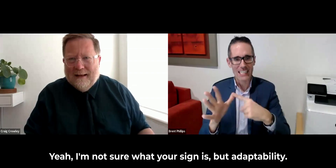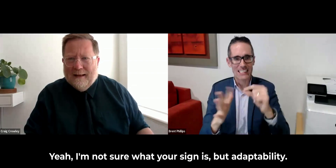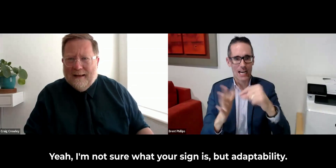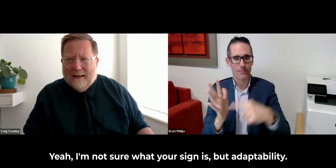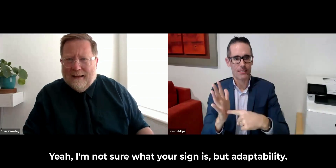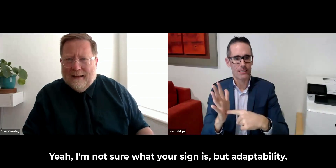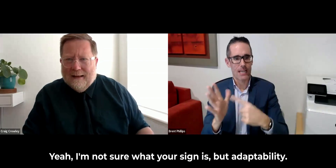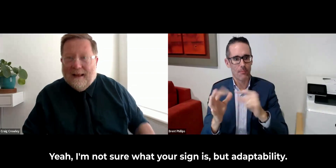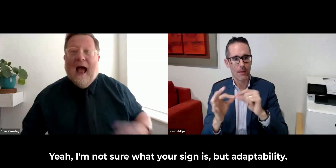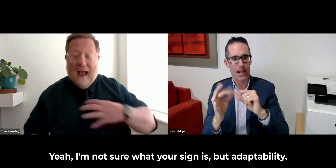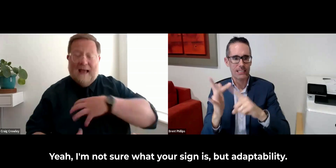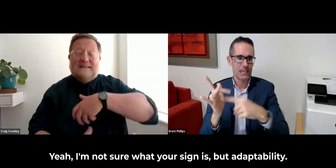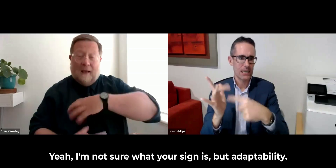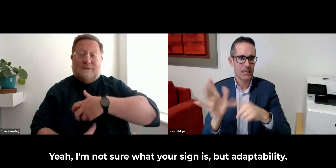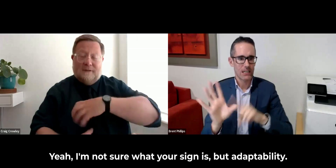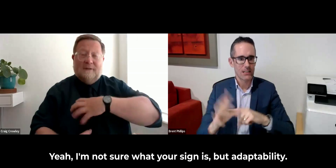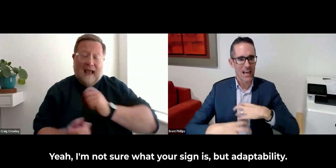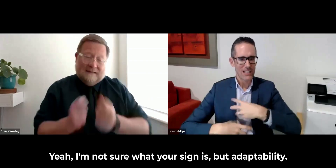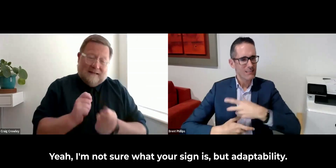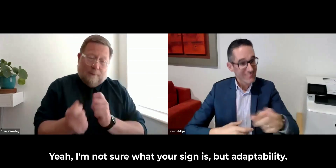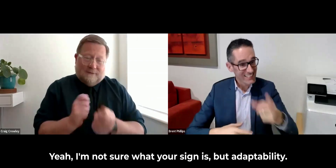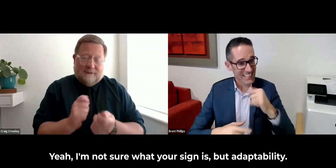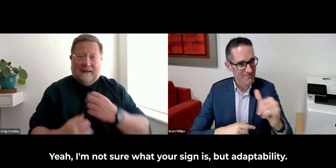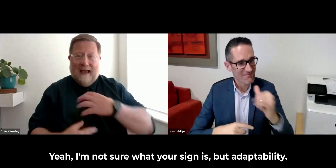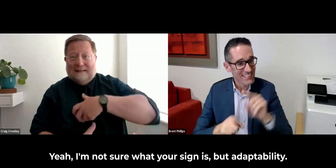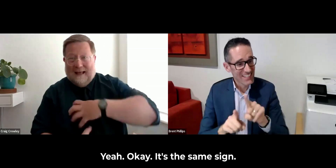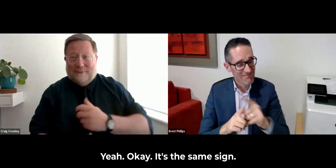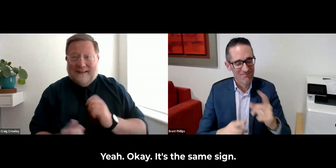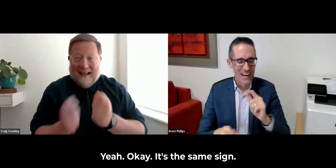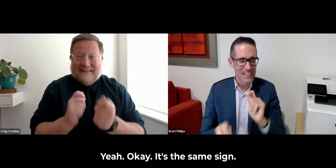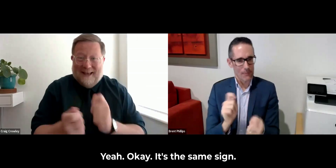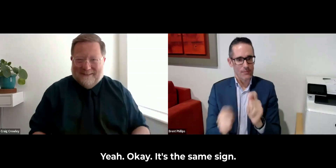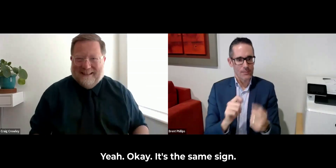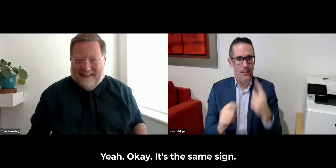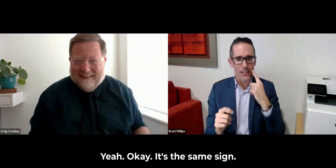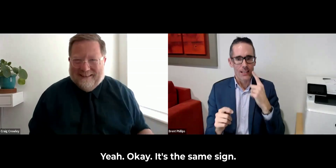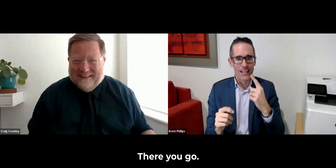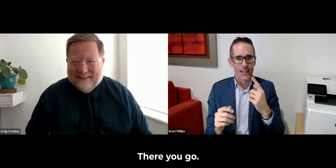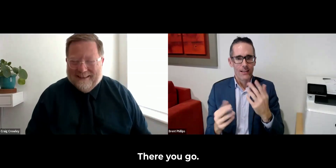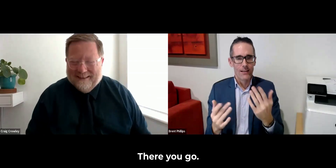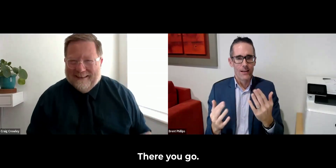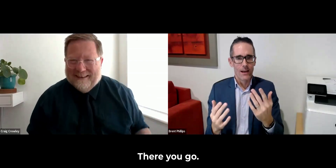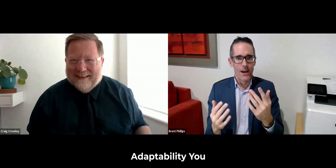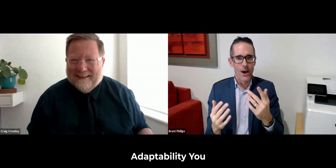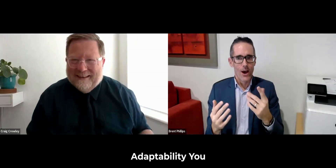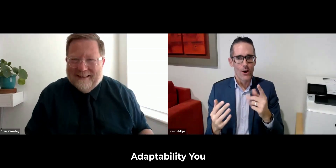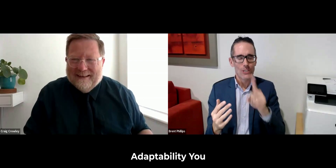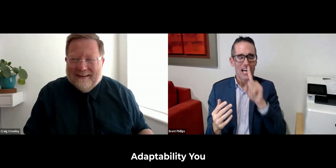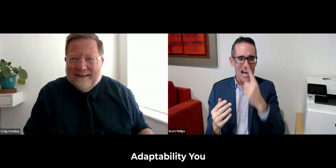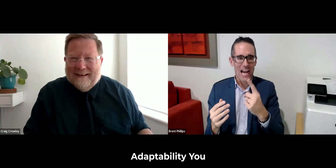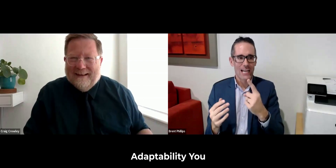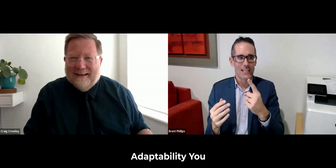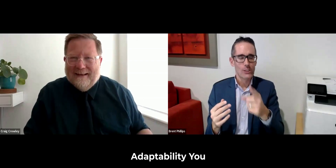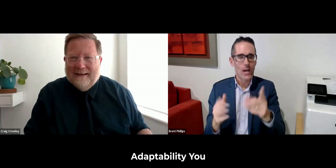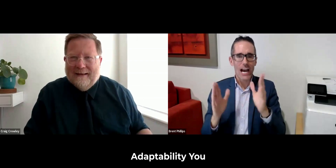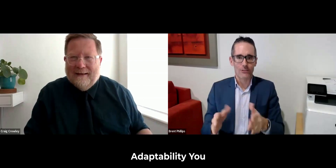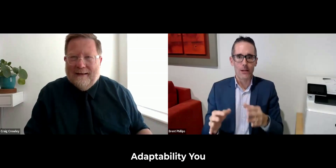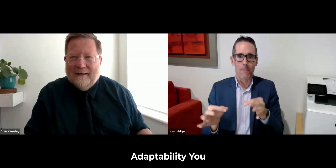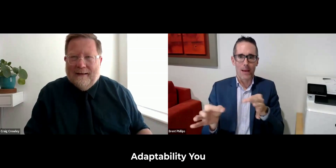Yeah, I'm not sure of what your sign is, but adaptability. Yeah, okay, it's the same sign. There you go. Adaptability.